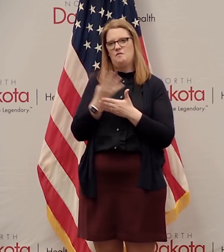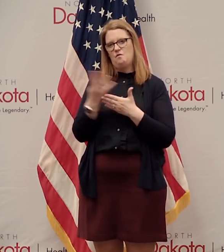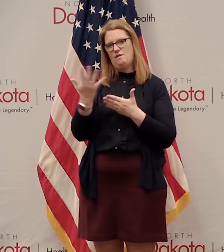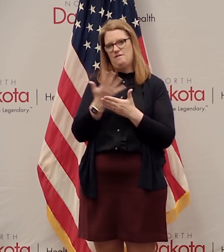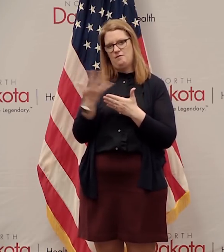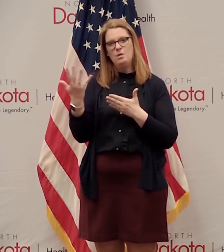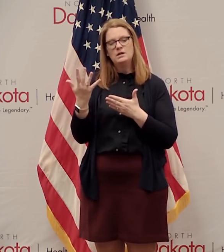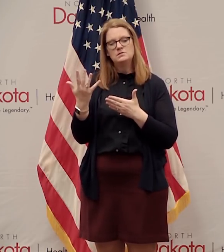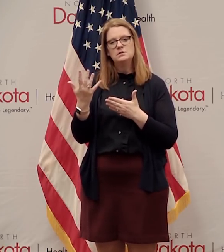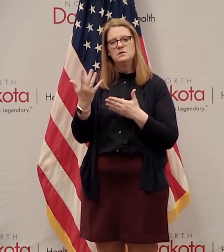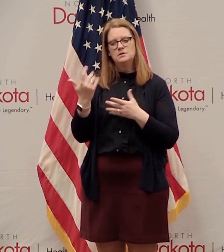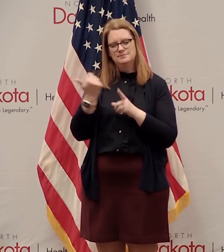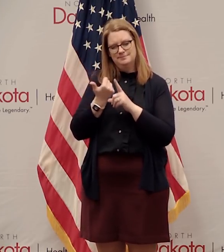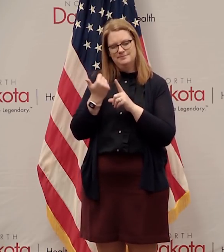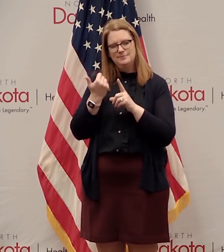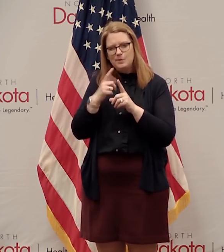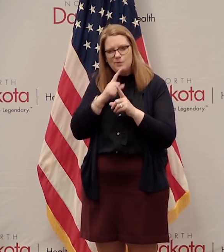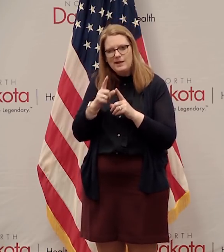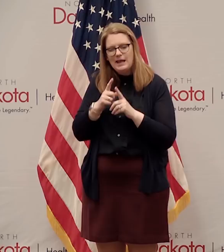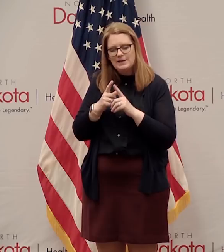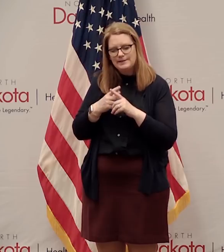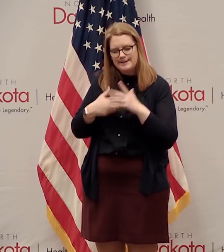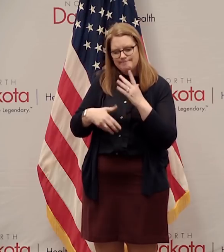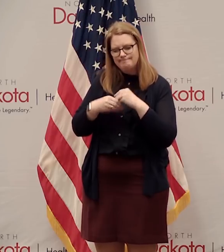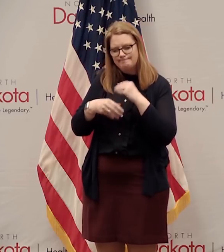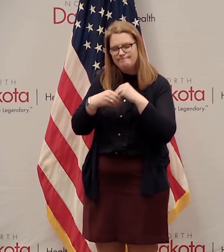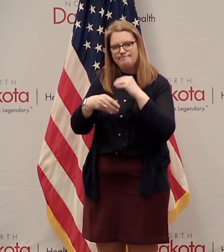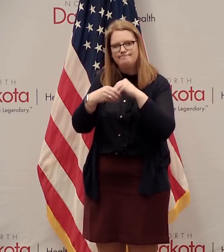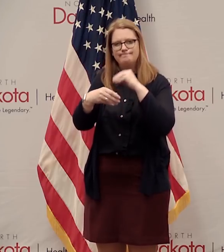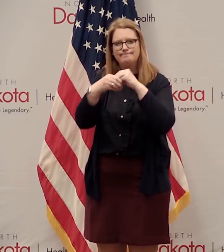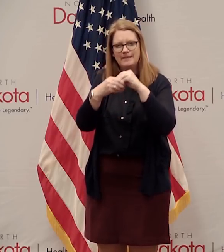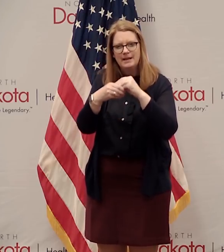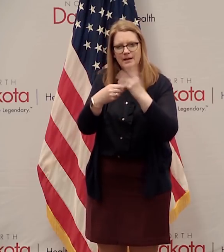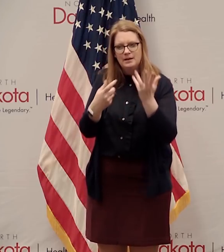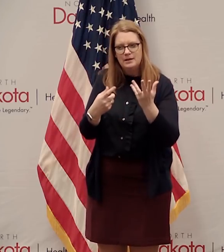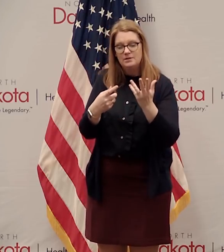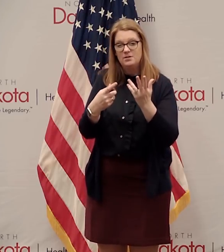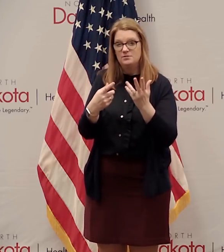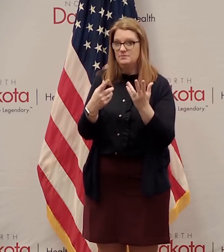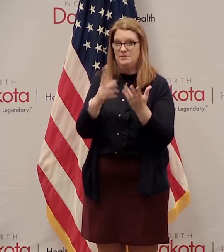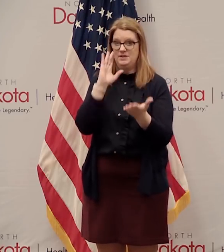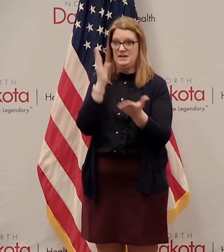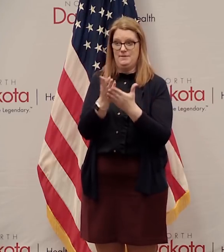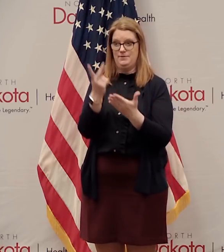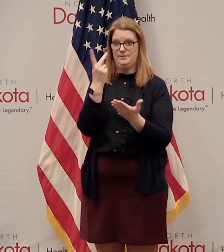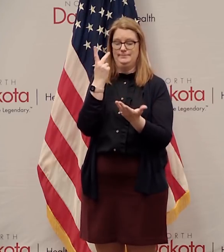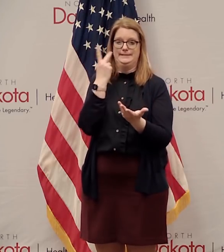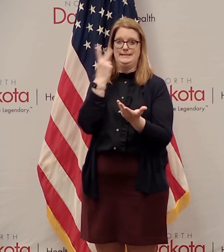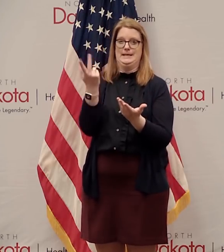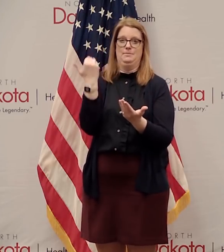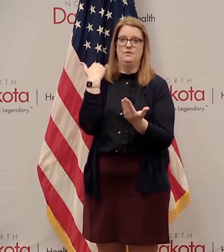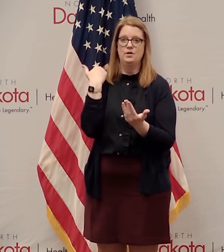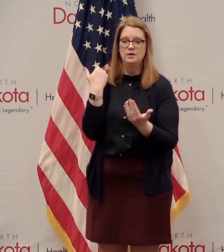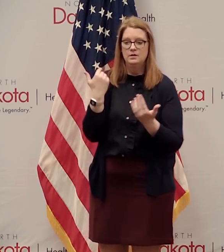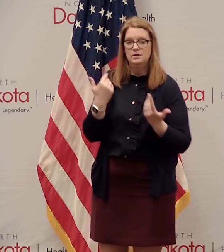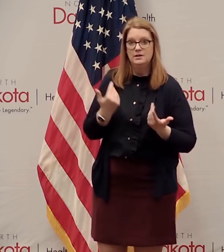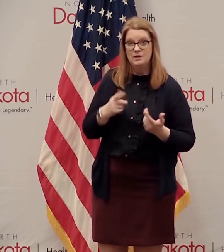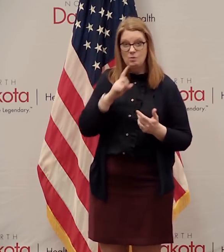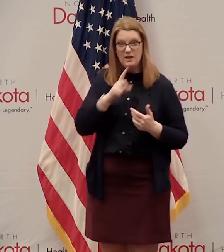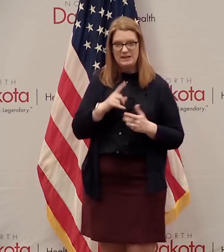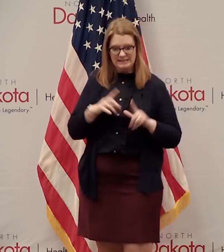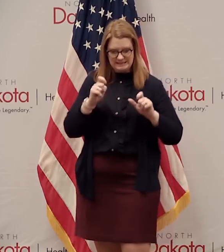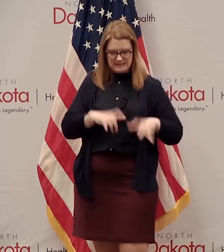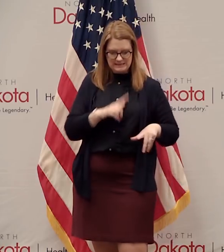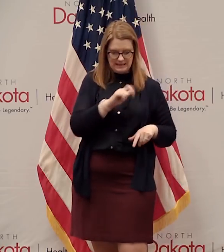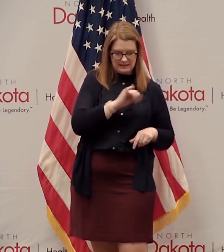weeks. We knew that this is going to go beyond the capacity and capability we've had, because as we said, when you think about testing, it's not just what we do